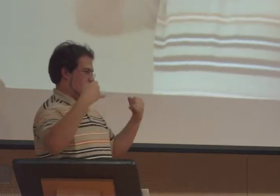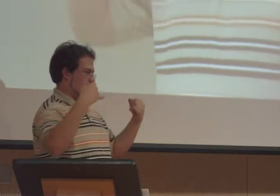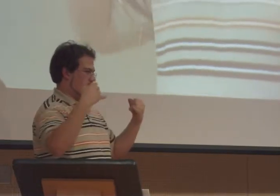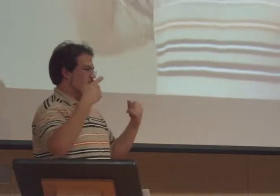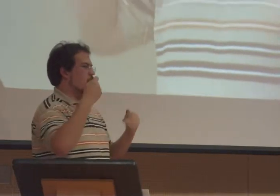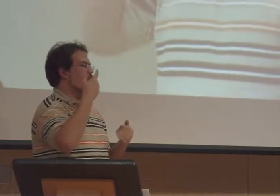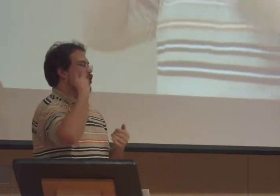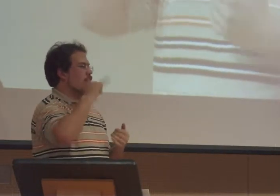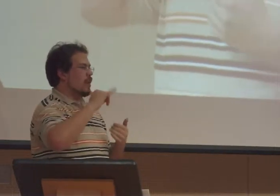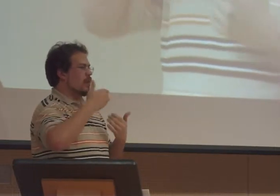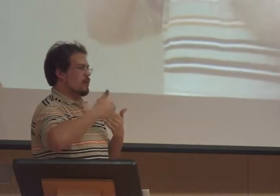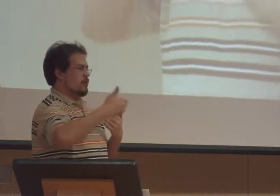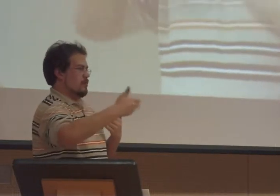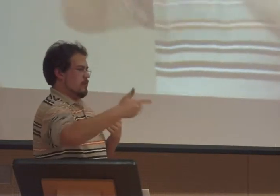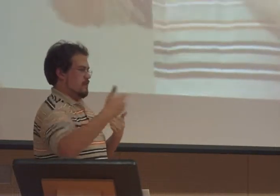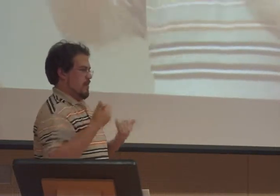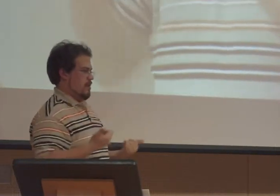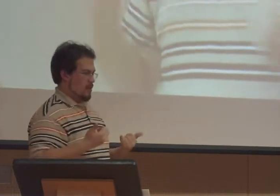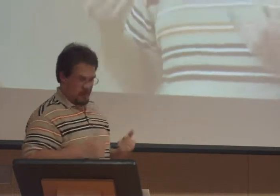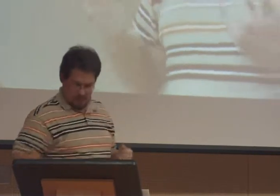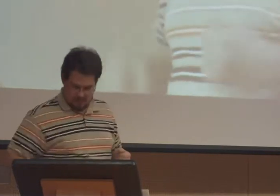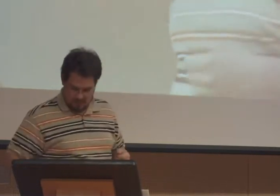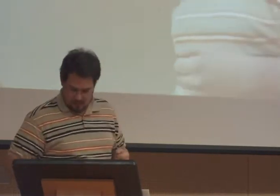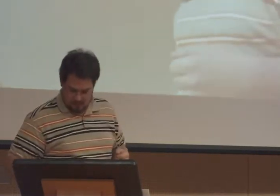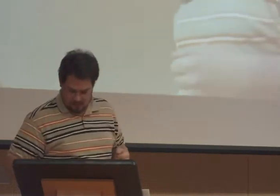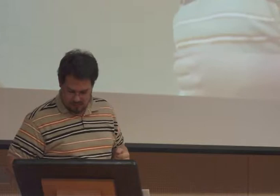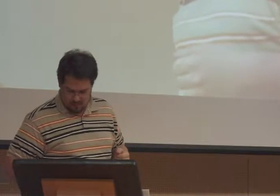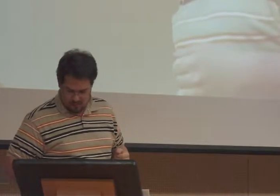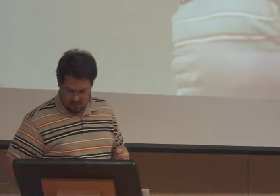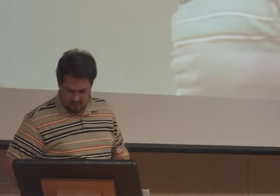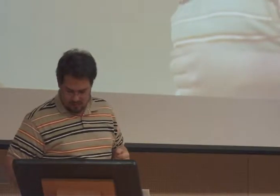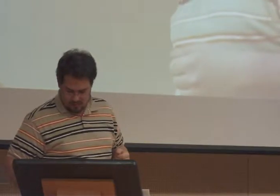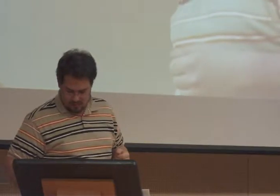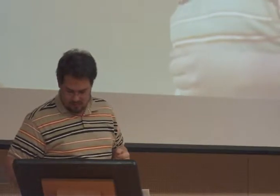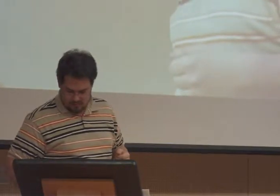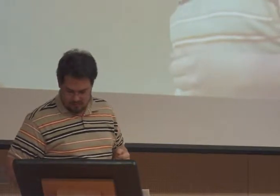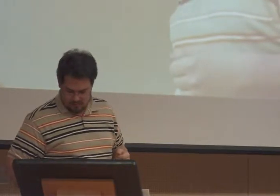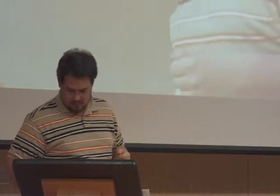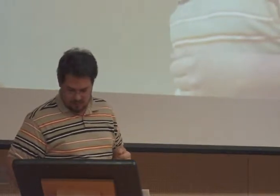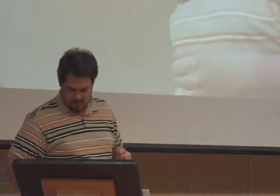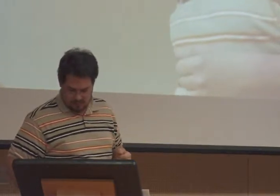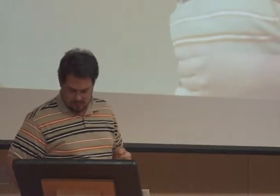We wanted to show you a timeline of what we're thinking.